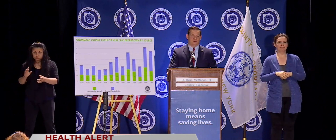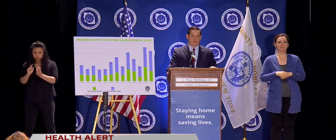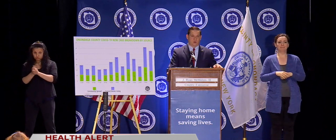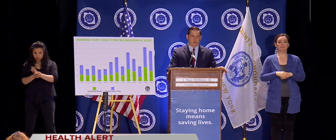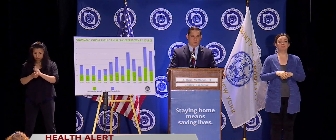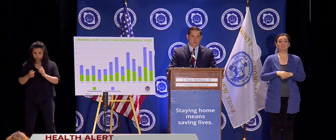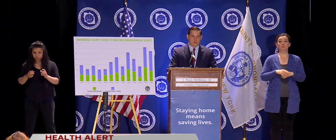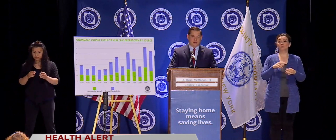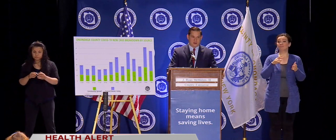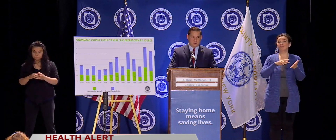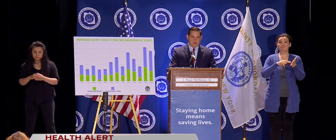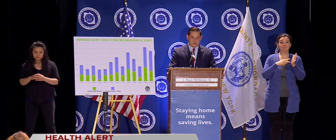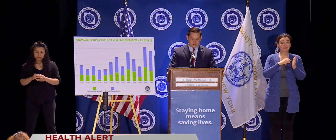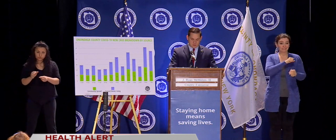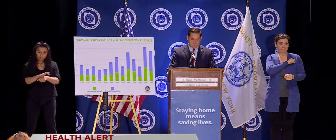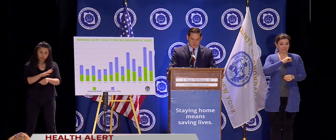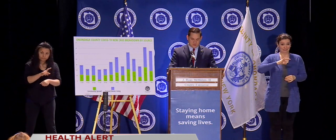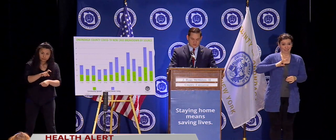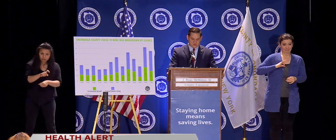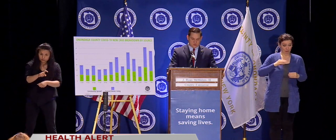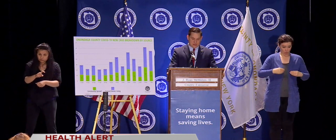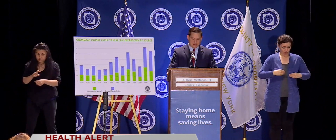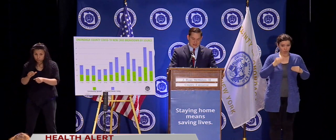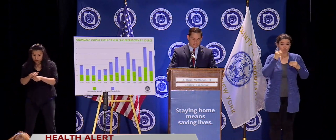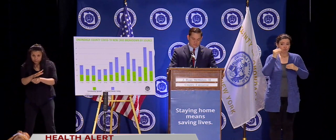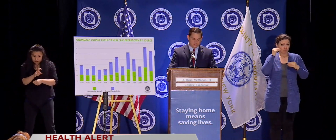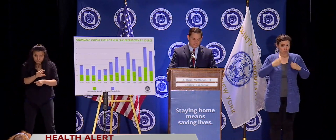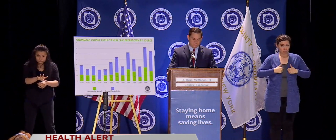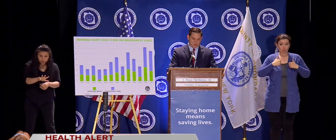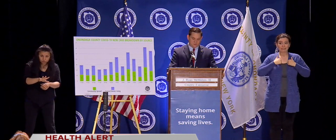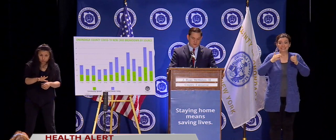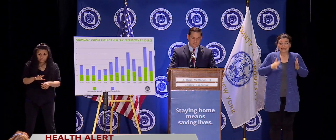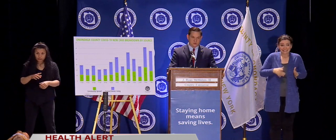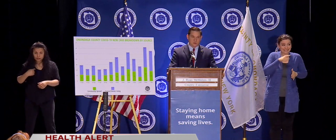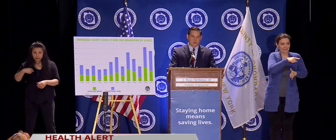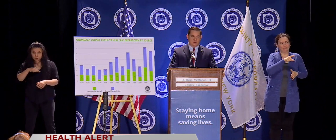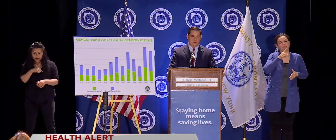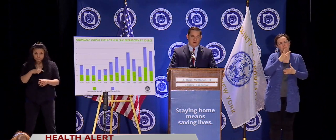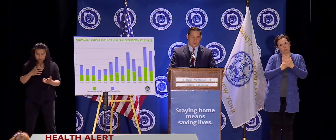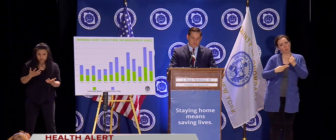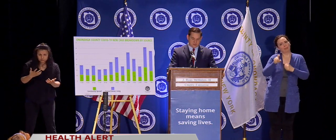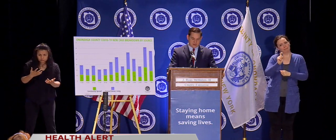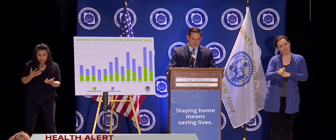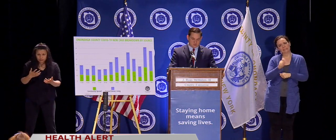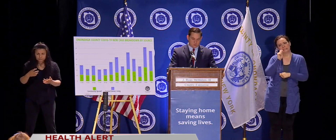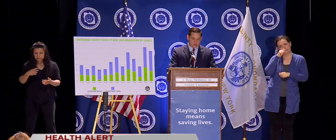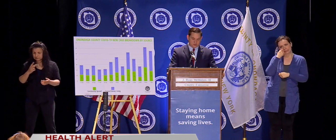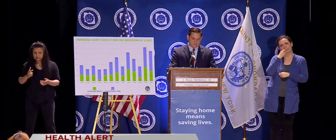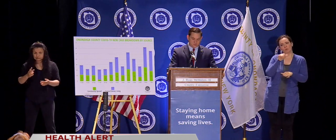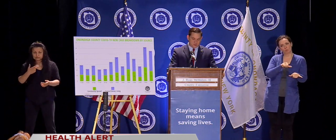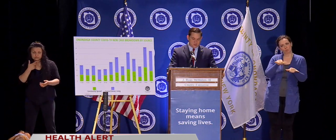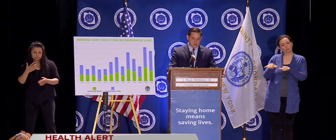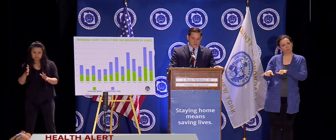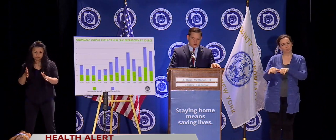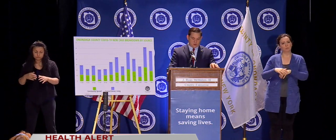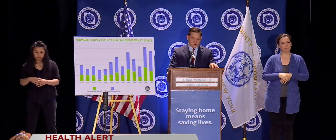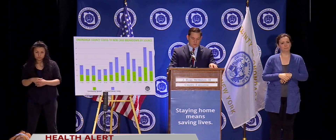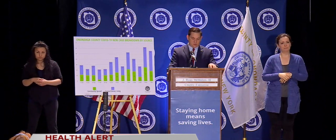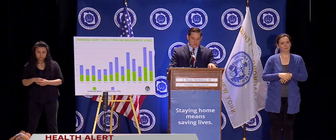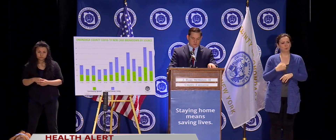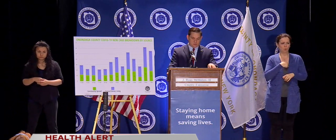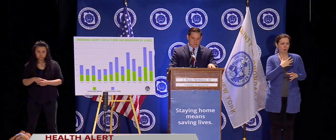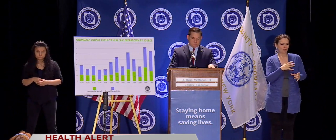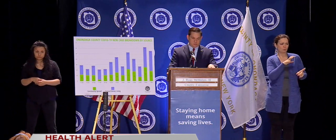that moving forward, these things do not happen, or if they do, we know them and catch them quickly.